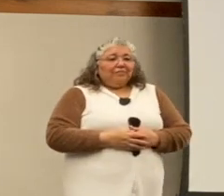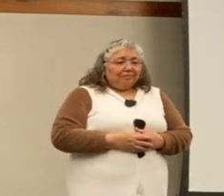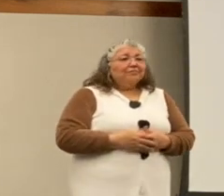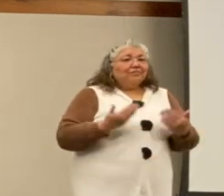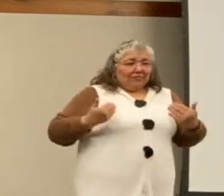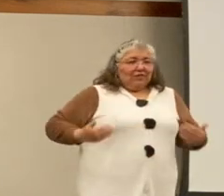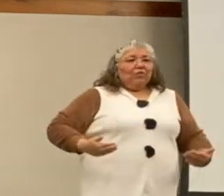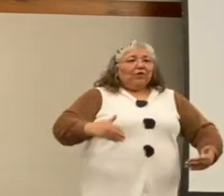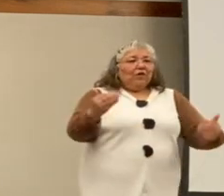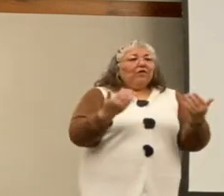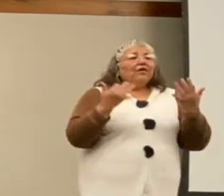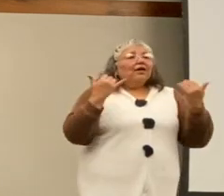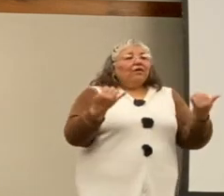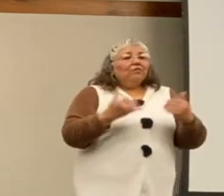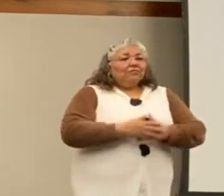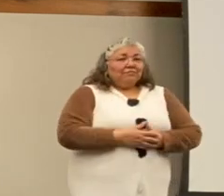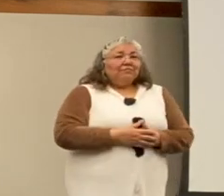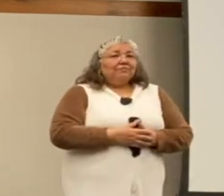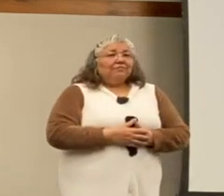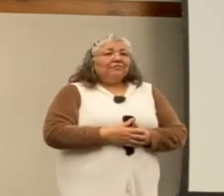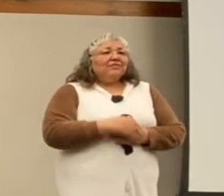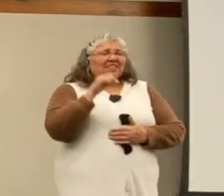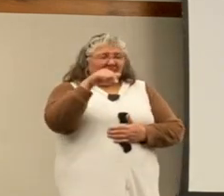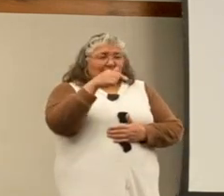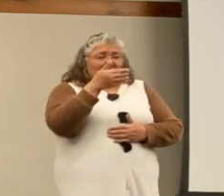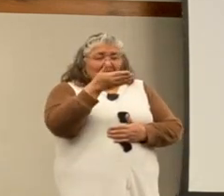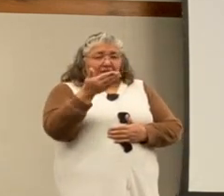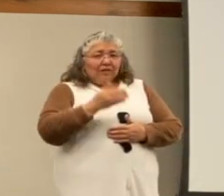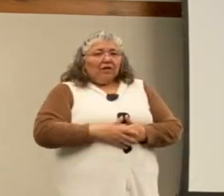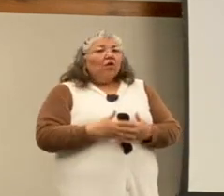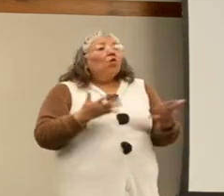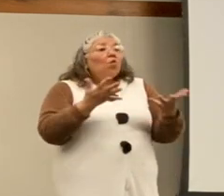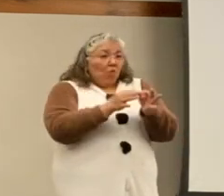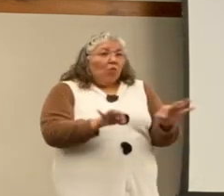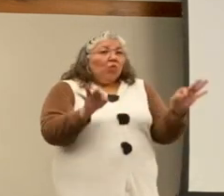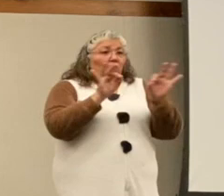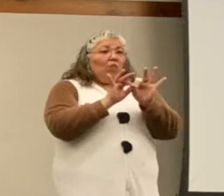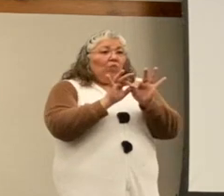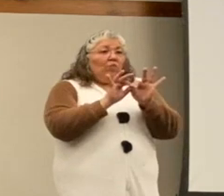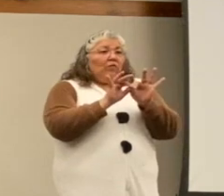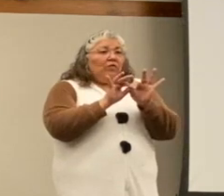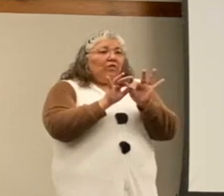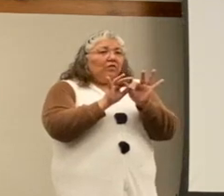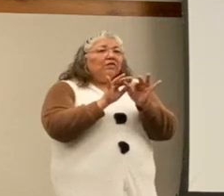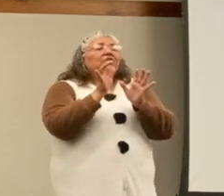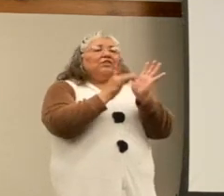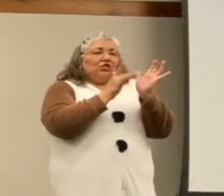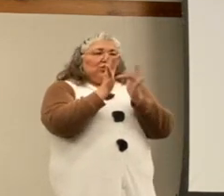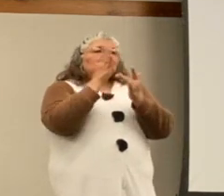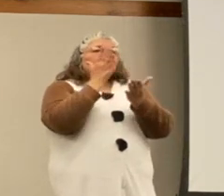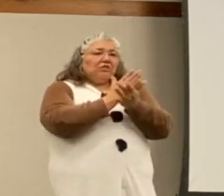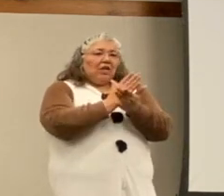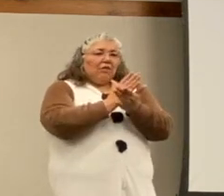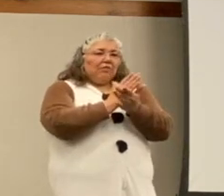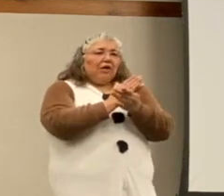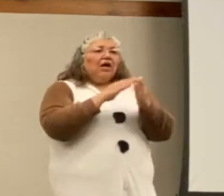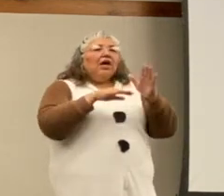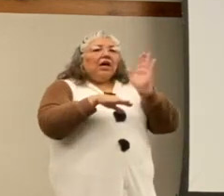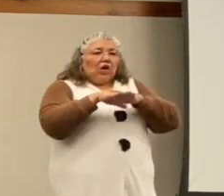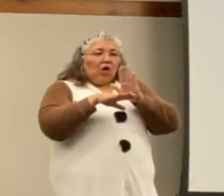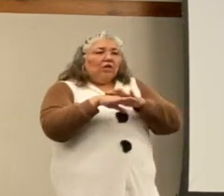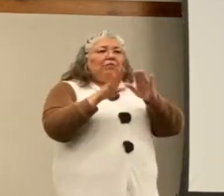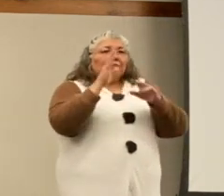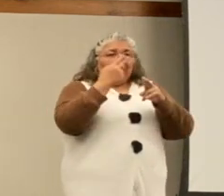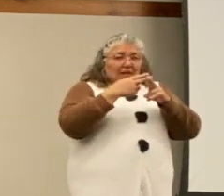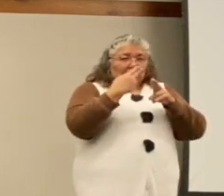we go. Right? So here's the thing. What does matter is that Jesus stopped and called him by name